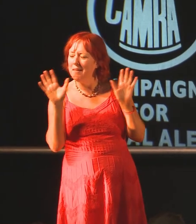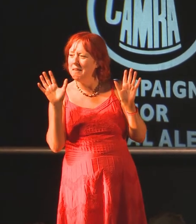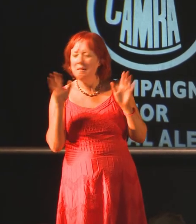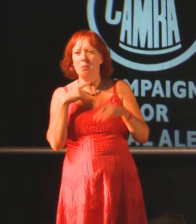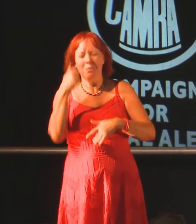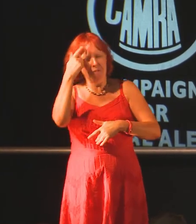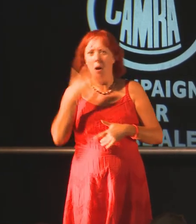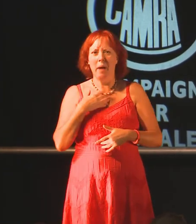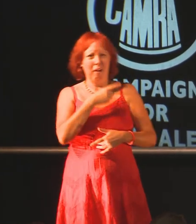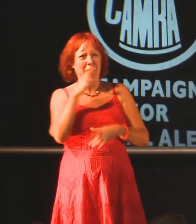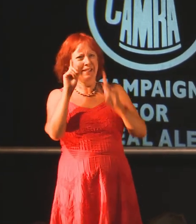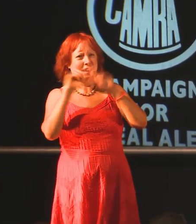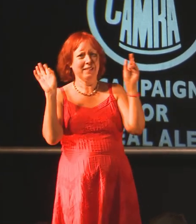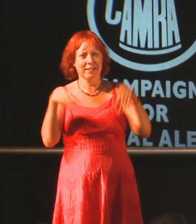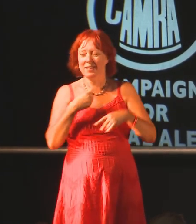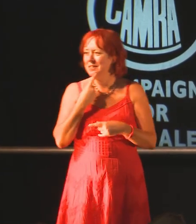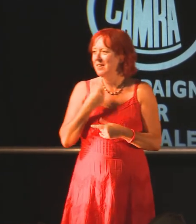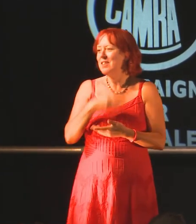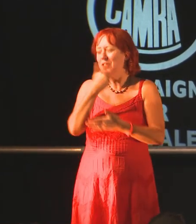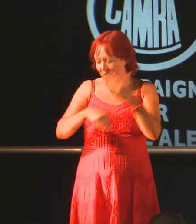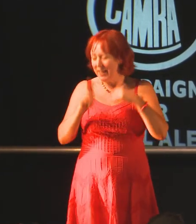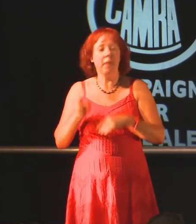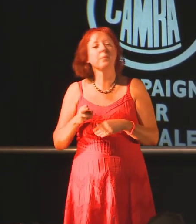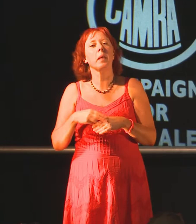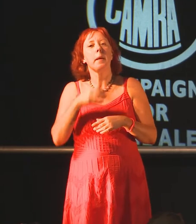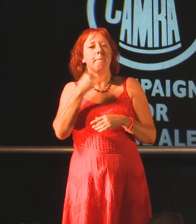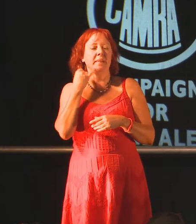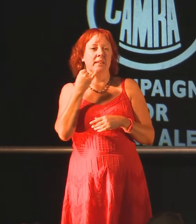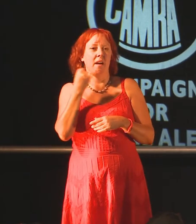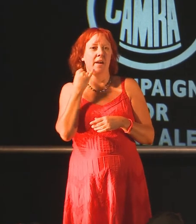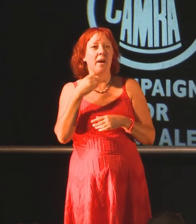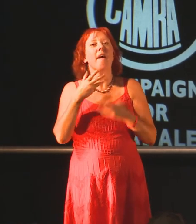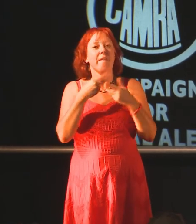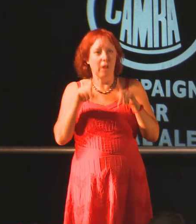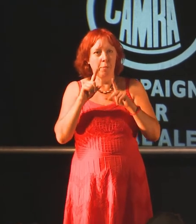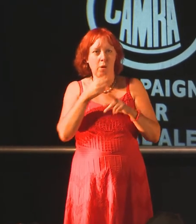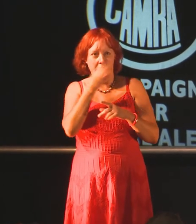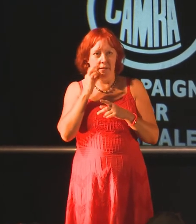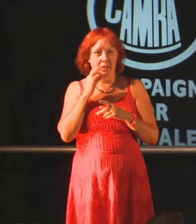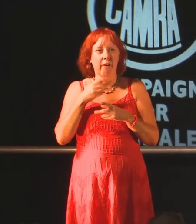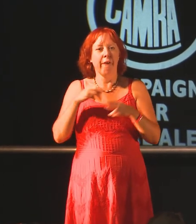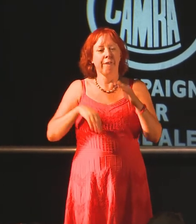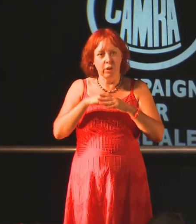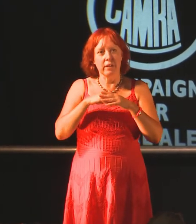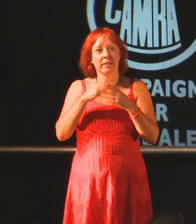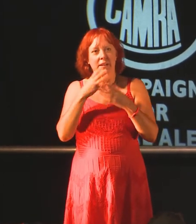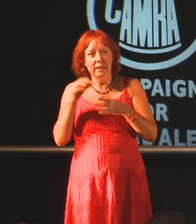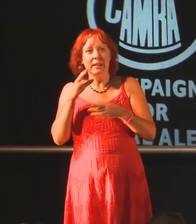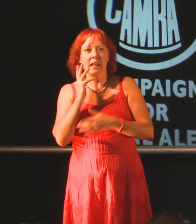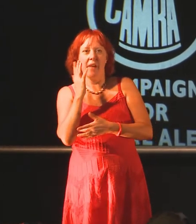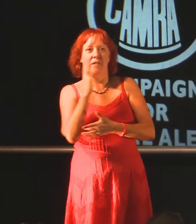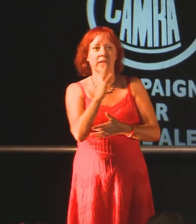What do I know about these things? Let's start again. Bitter category. Flower Pots Bitter. Fuller's Gale's